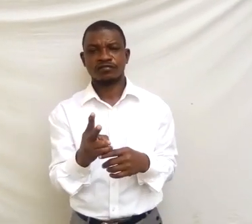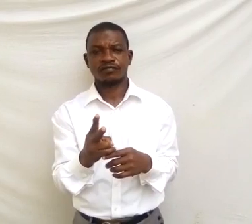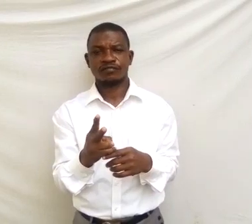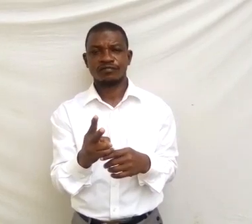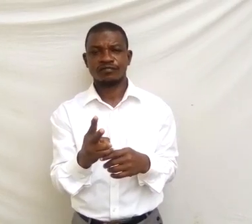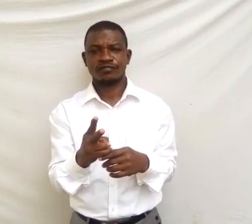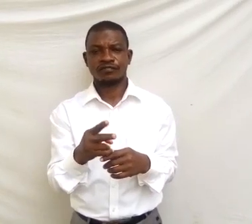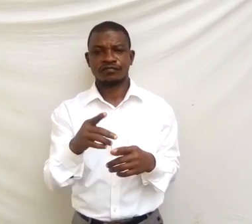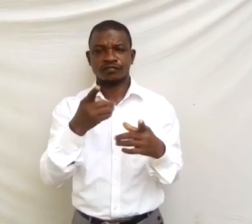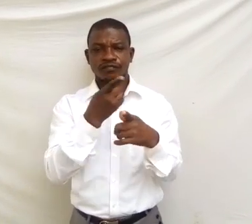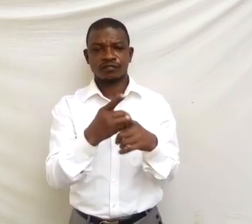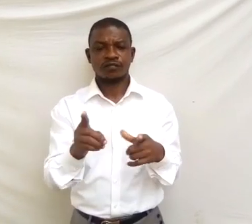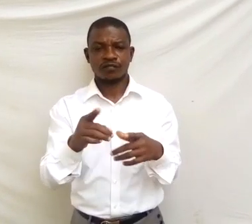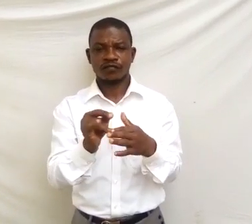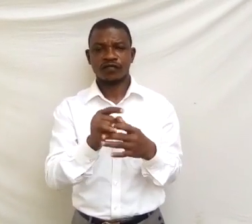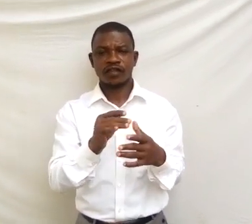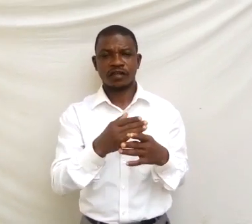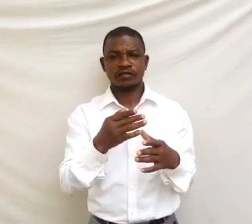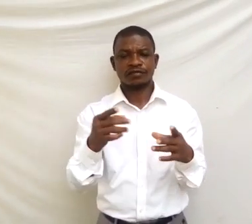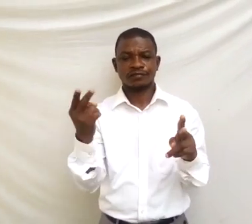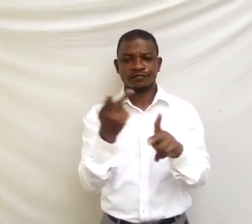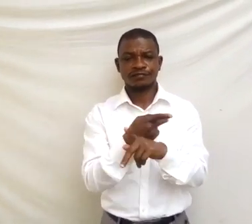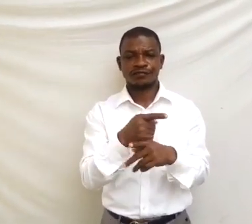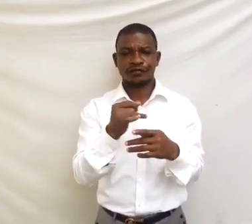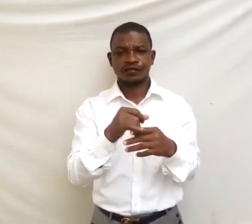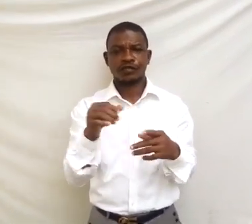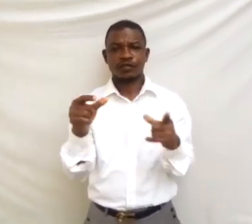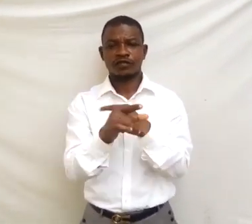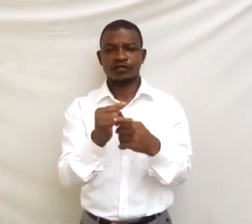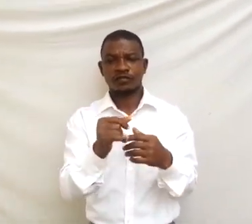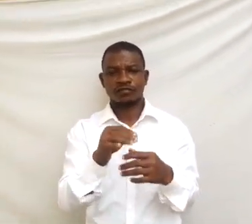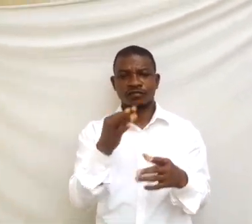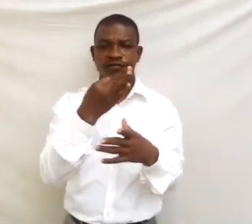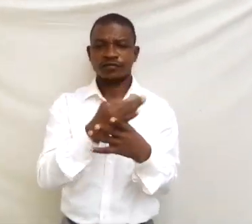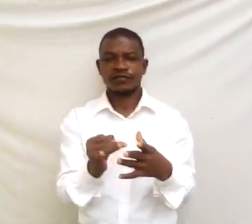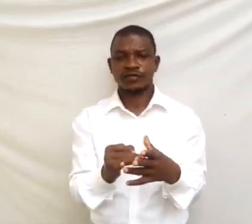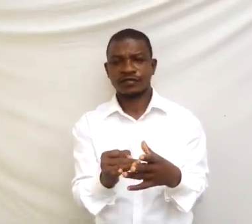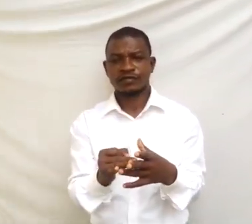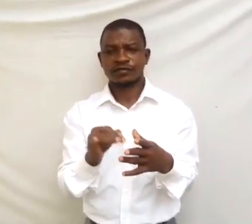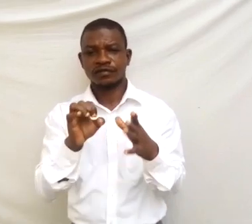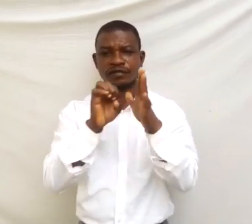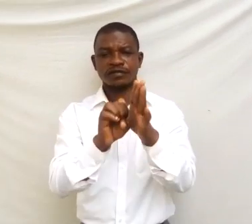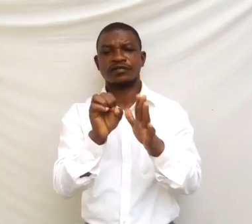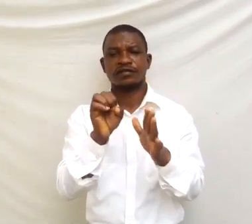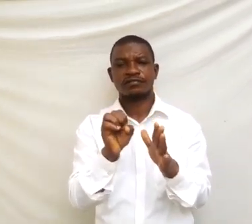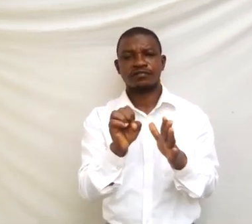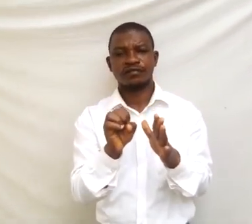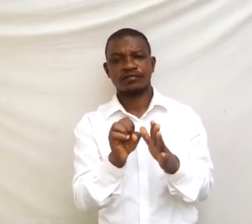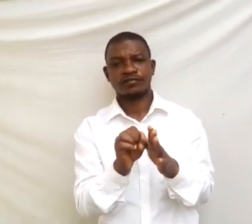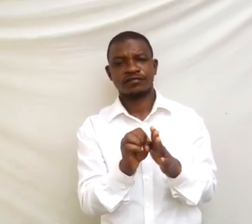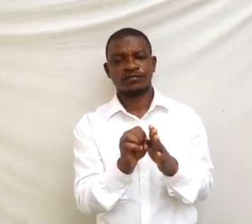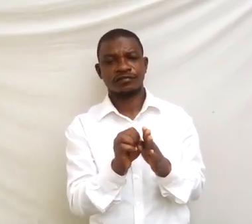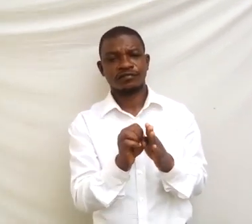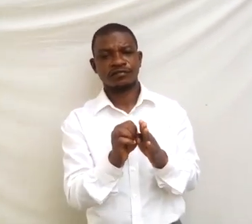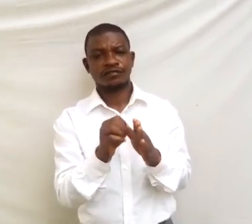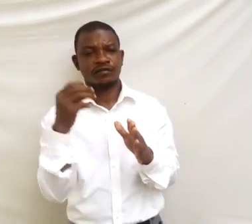2. Division and multiplication of algebraic fractions. Example, while past